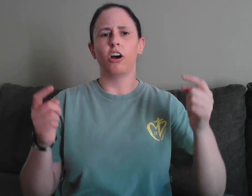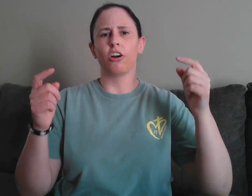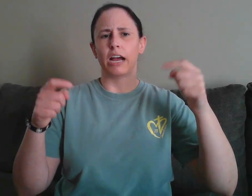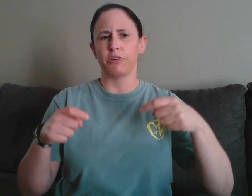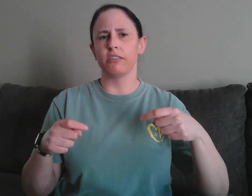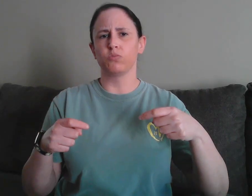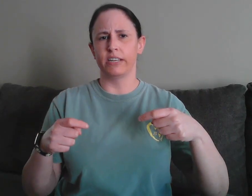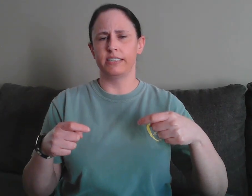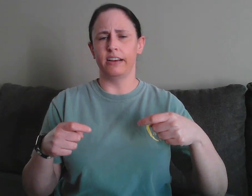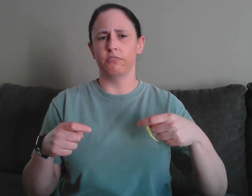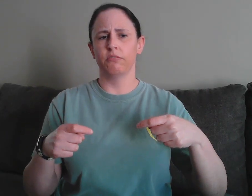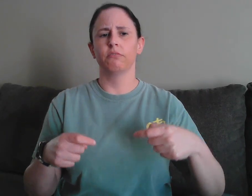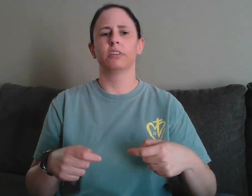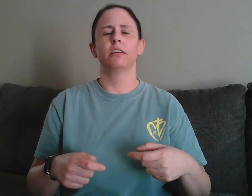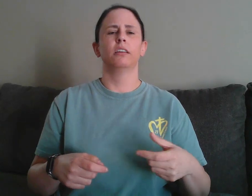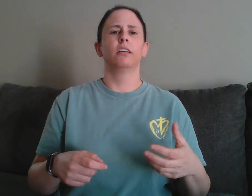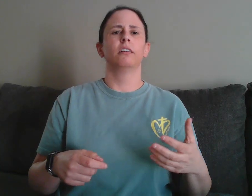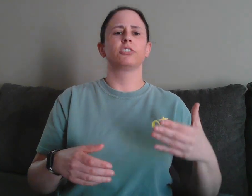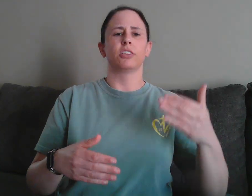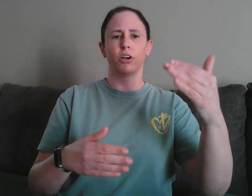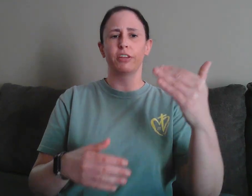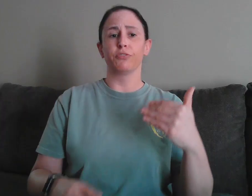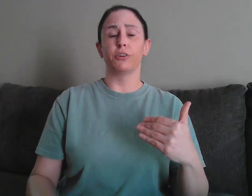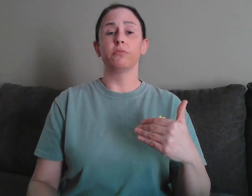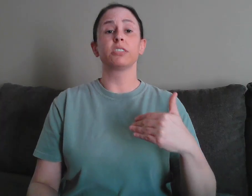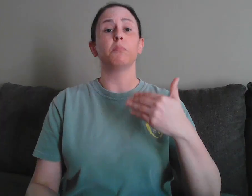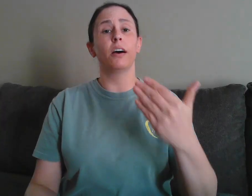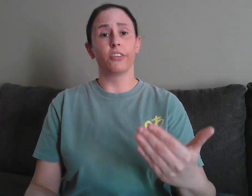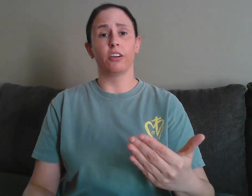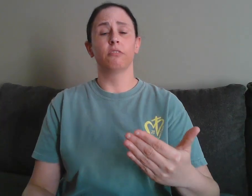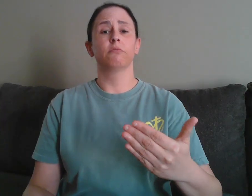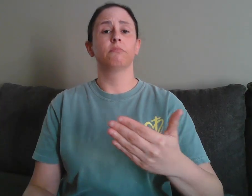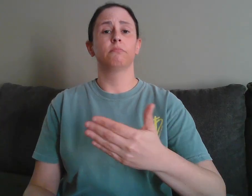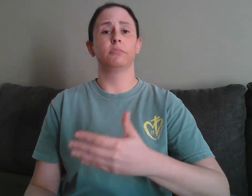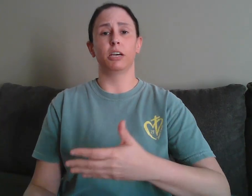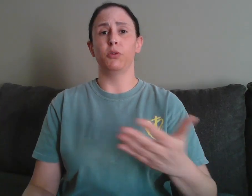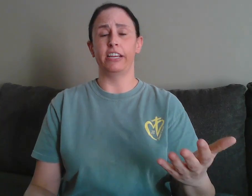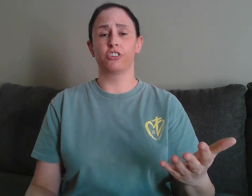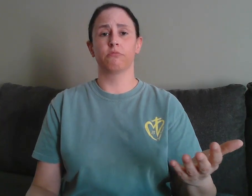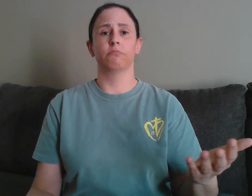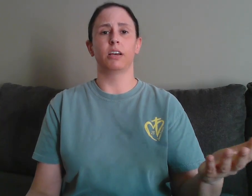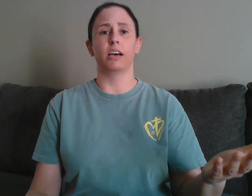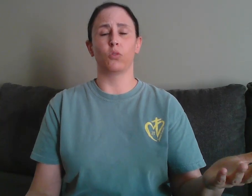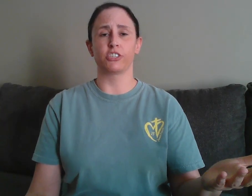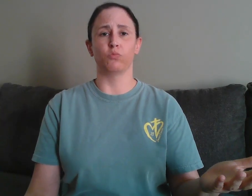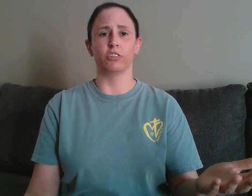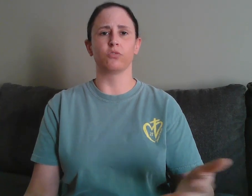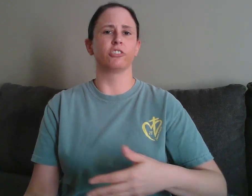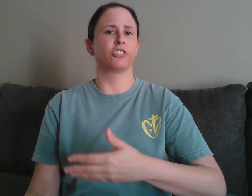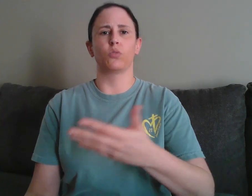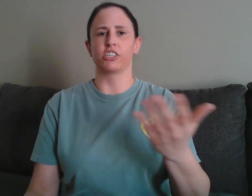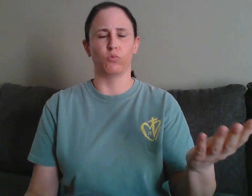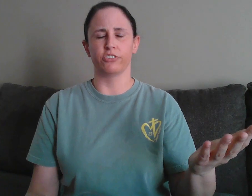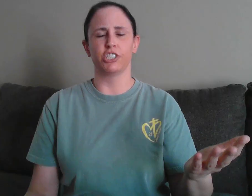Our eyebrows went down. So going through some other WH question words, or just question words in